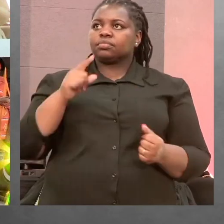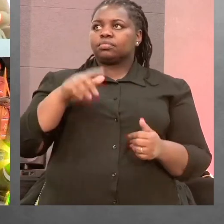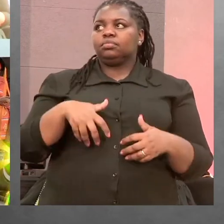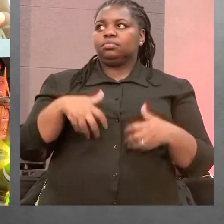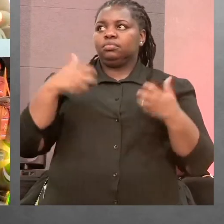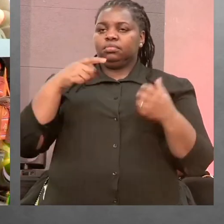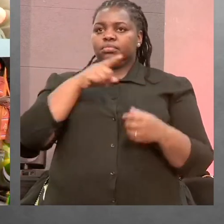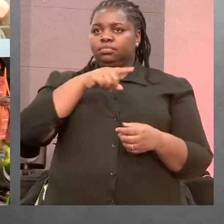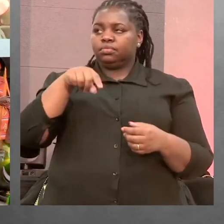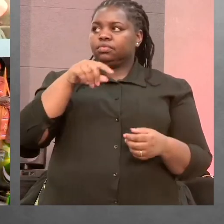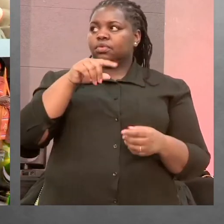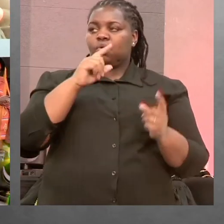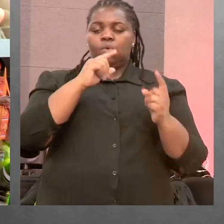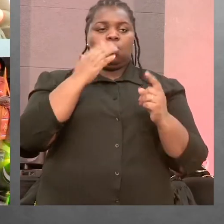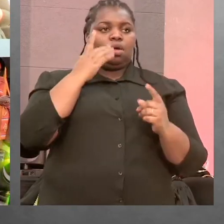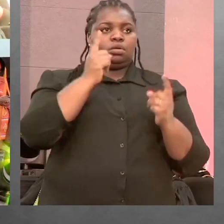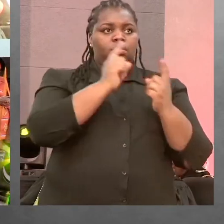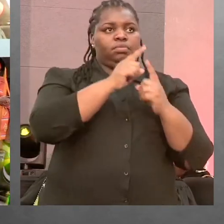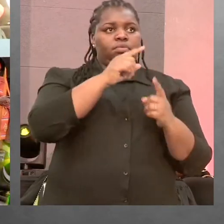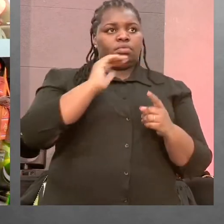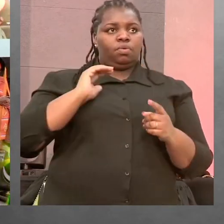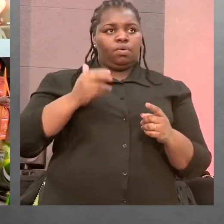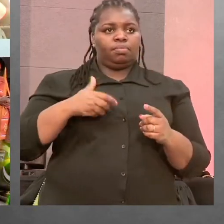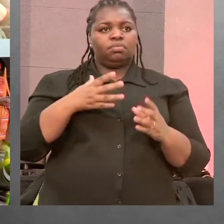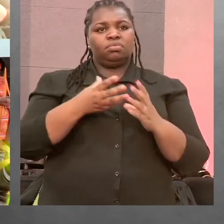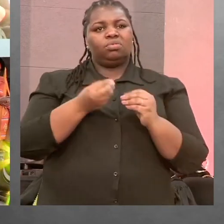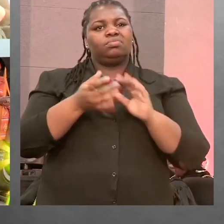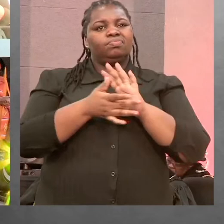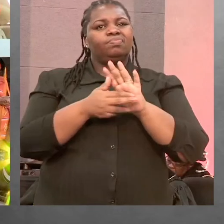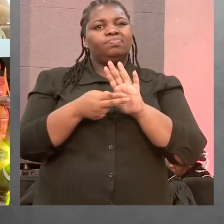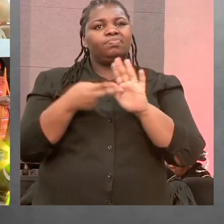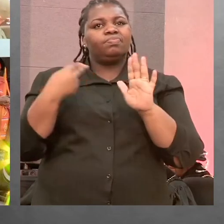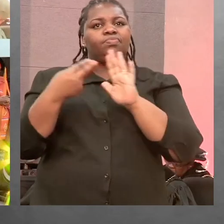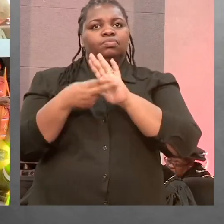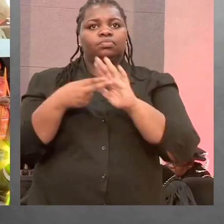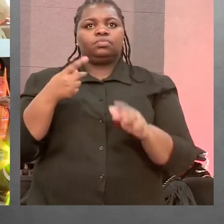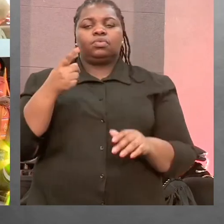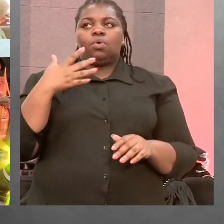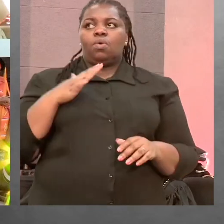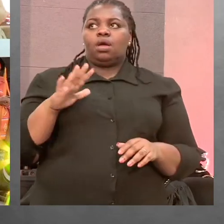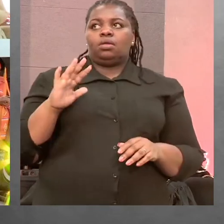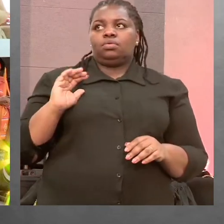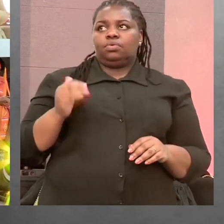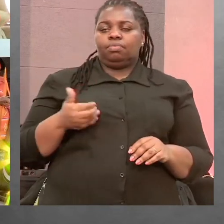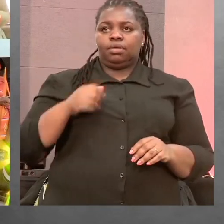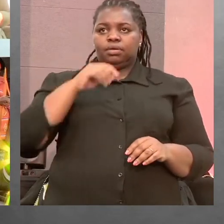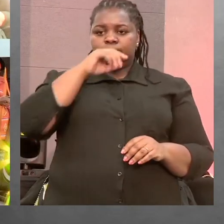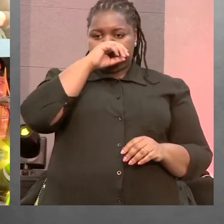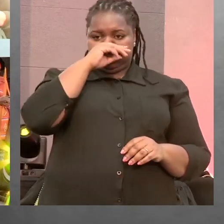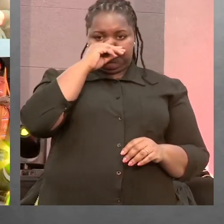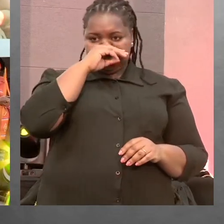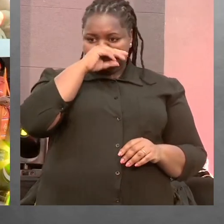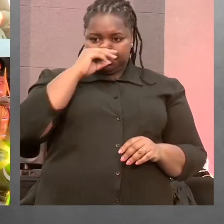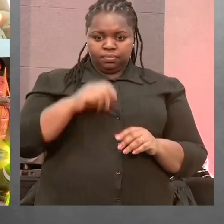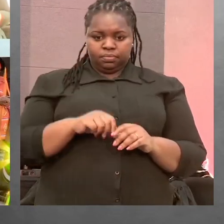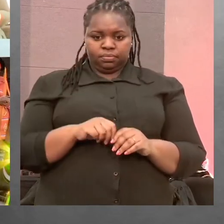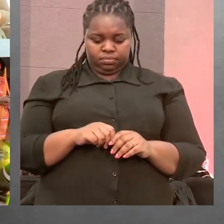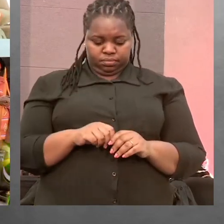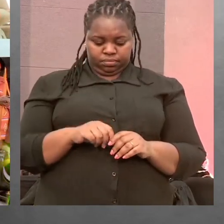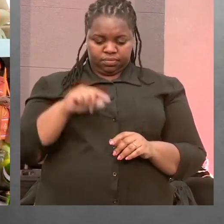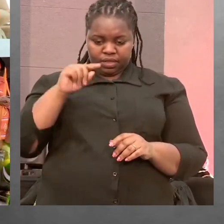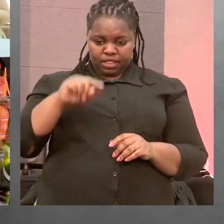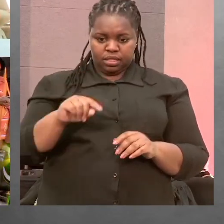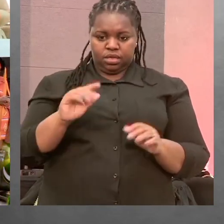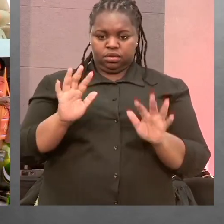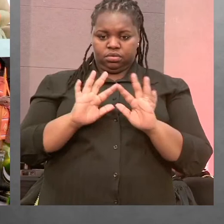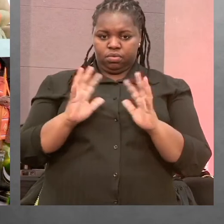towards women and all other stereotypes if we want women in this country, in this continent,